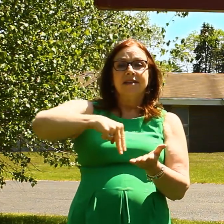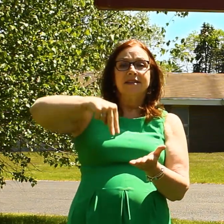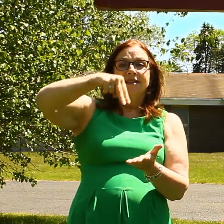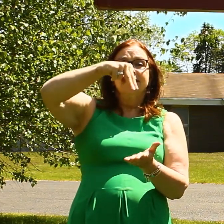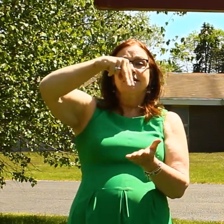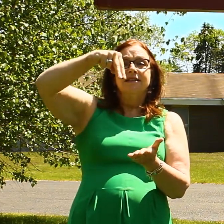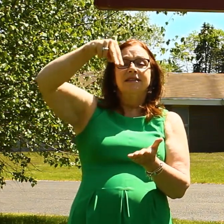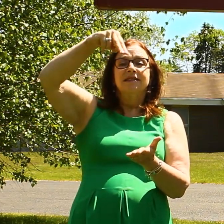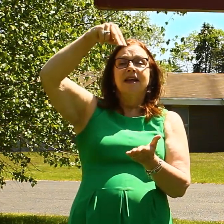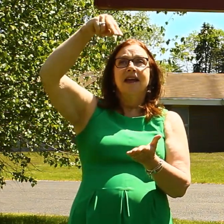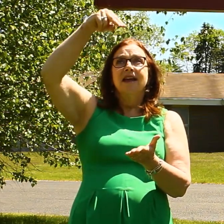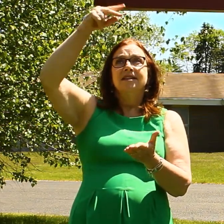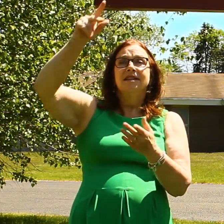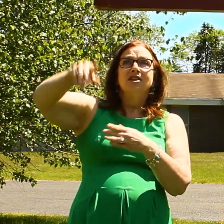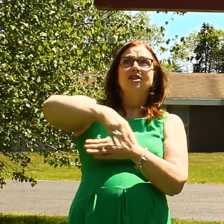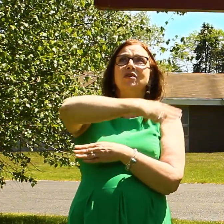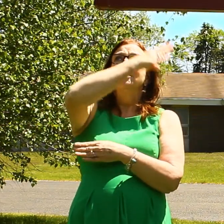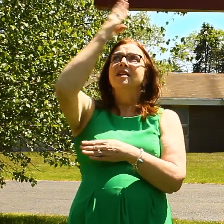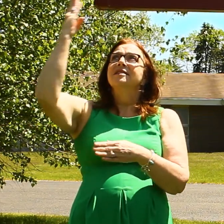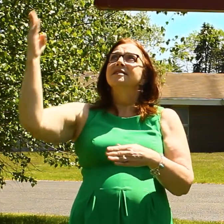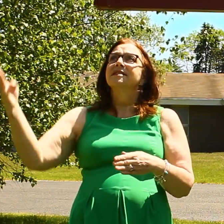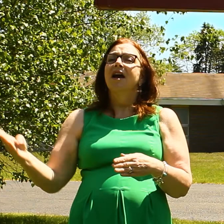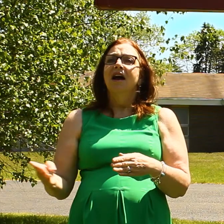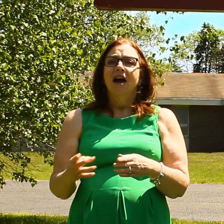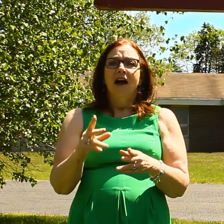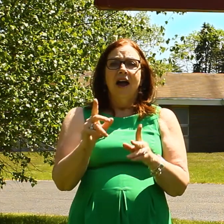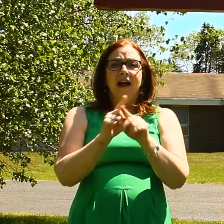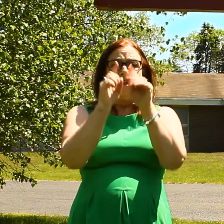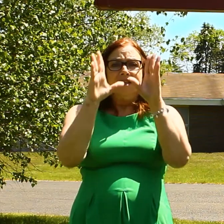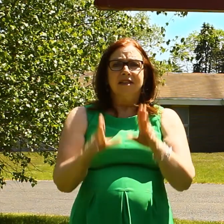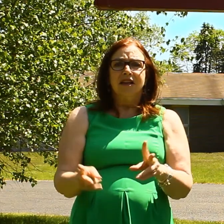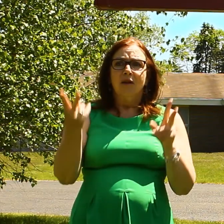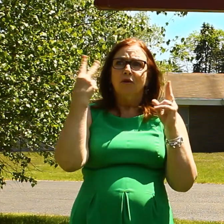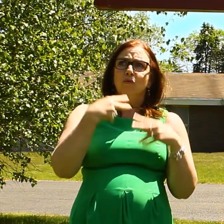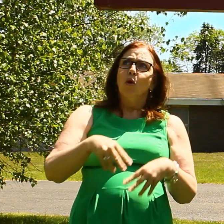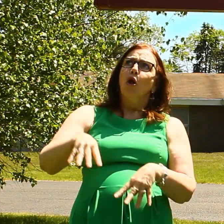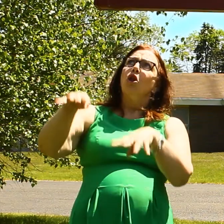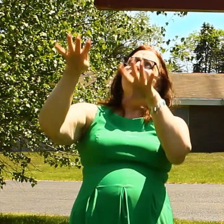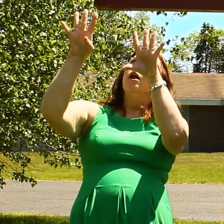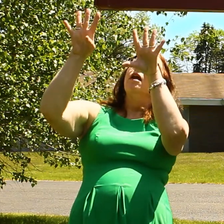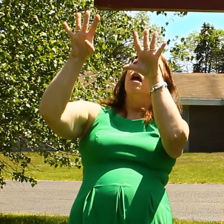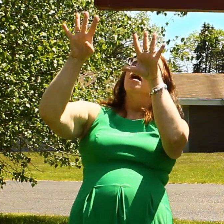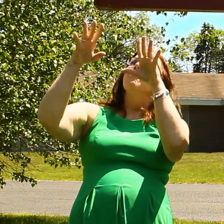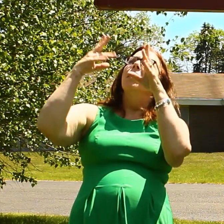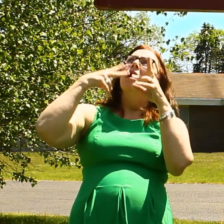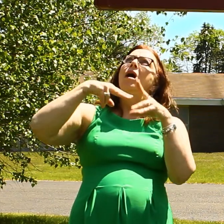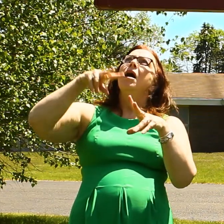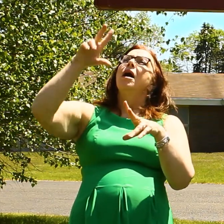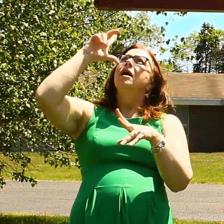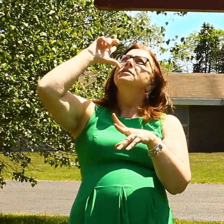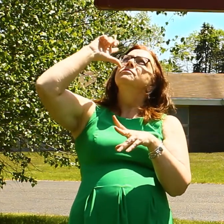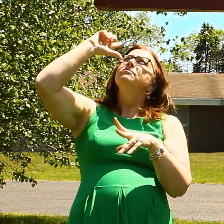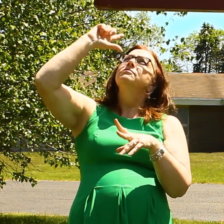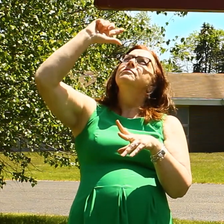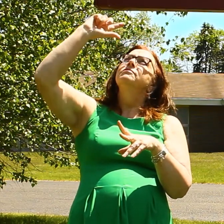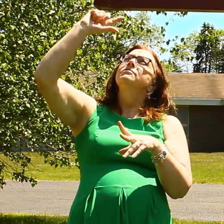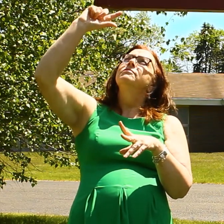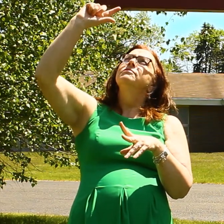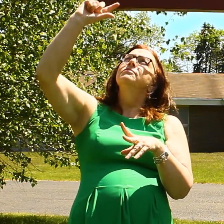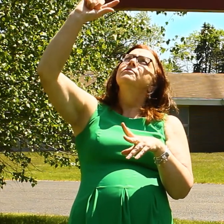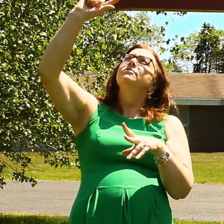sky, his disciples were all looking up and watching as far as they could see